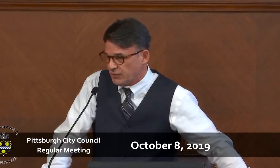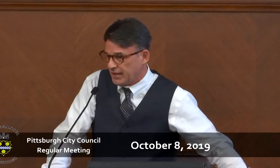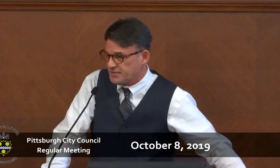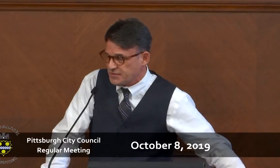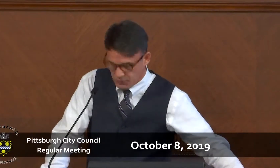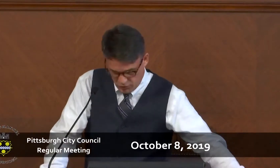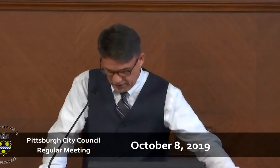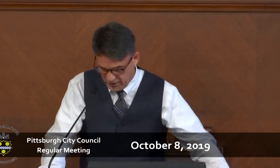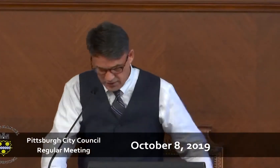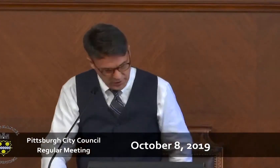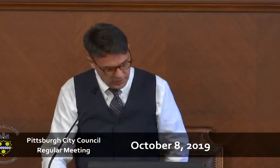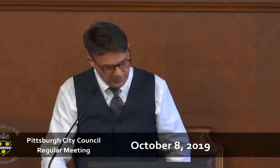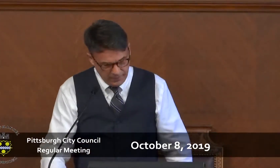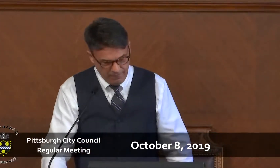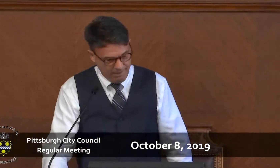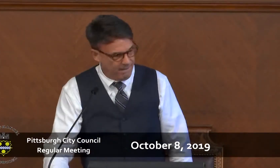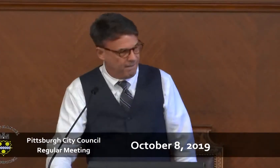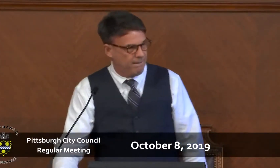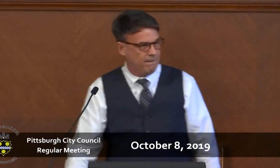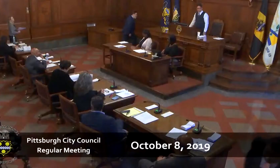have special guests this morning.